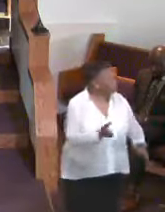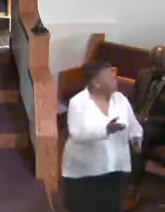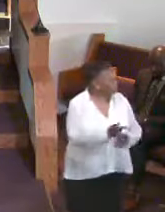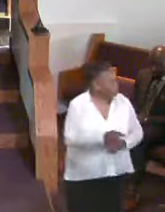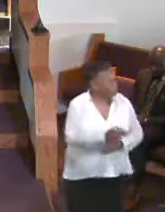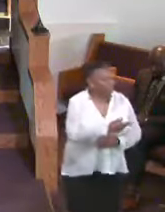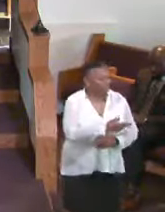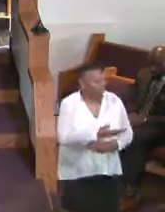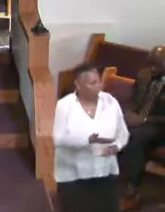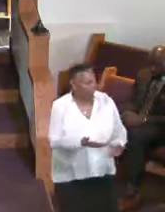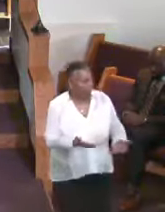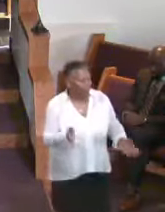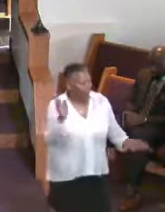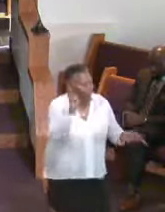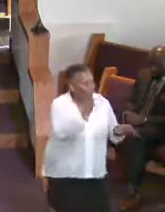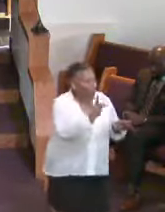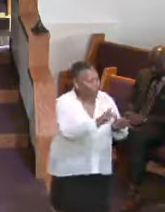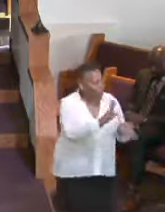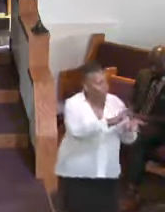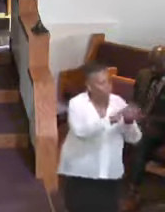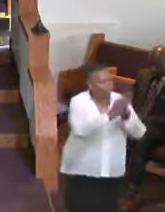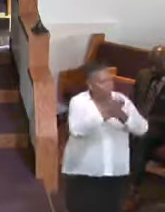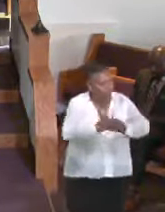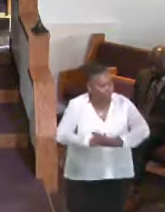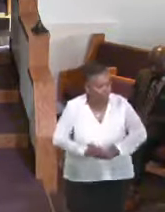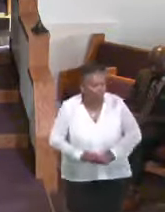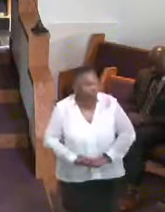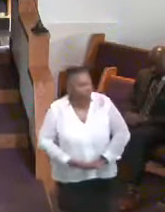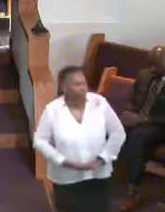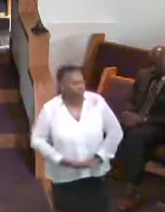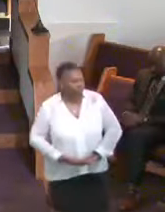He'll keep you in perfect peace.